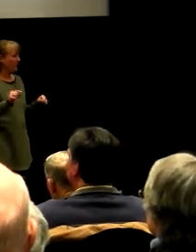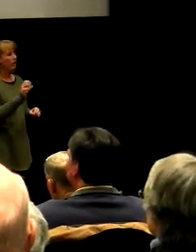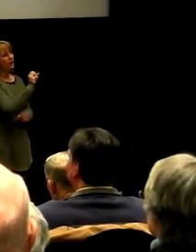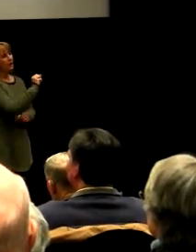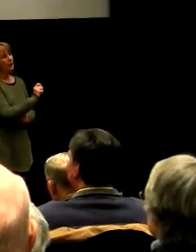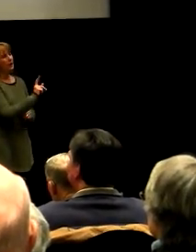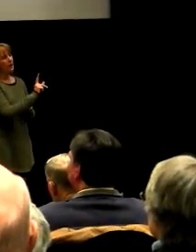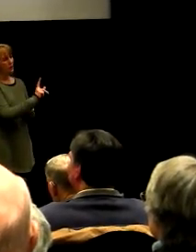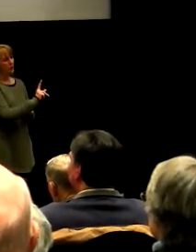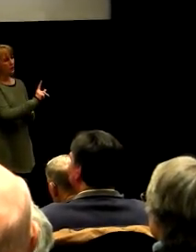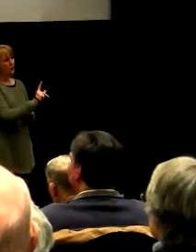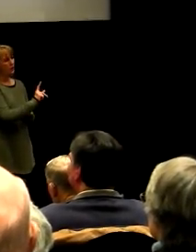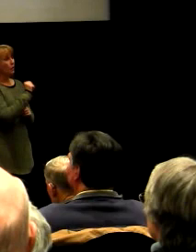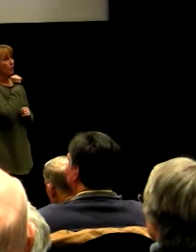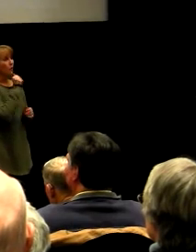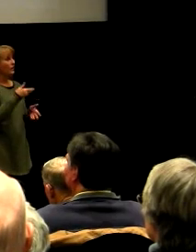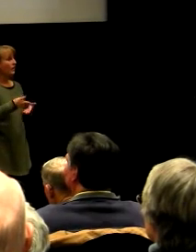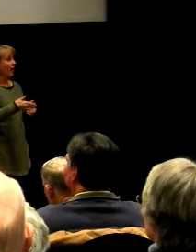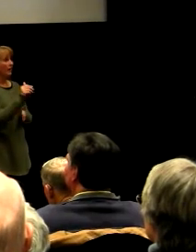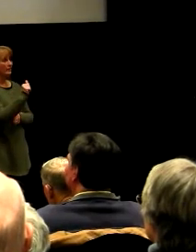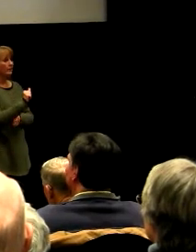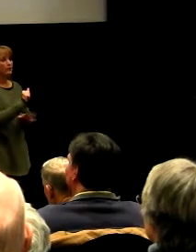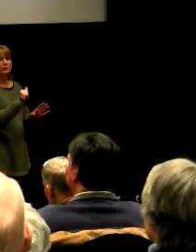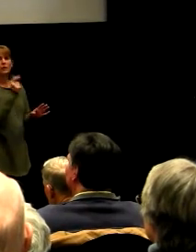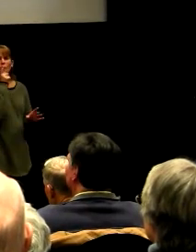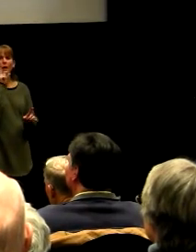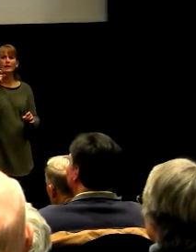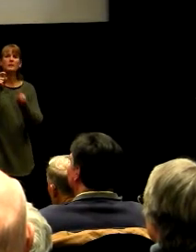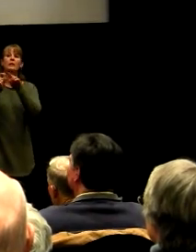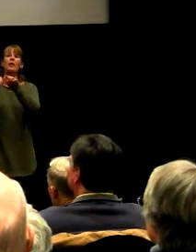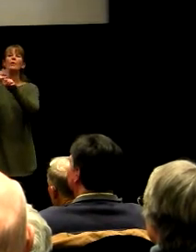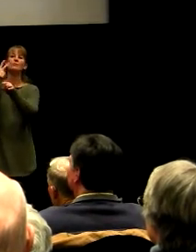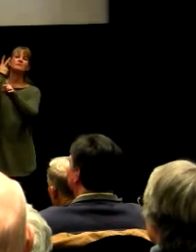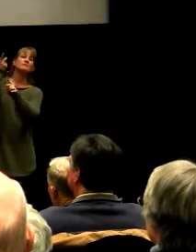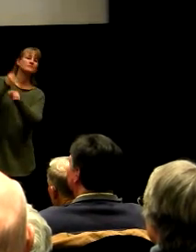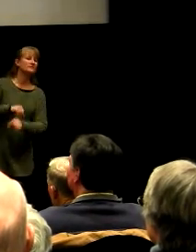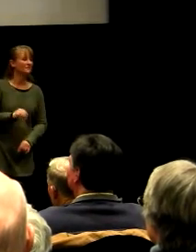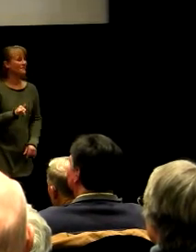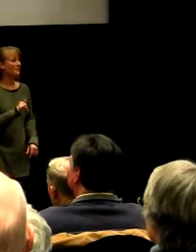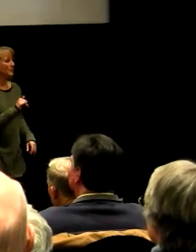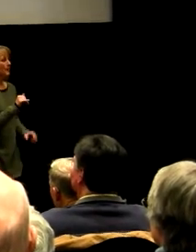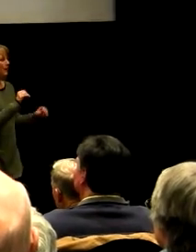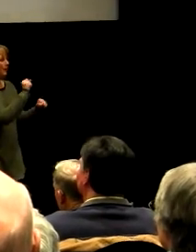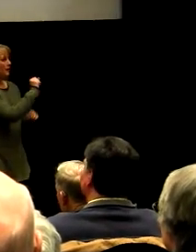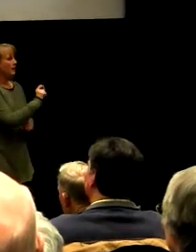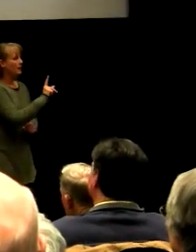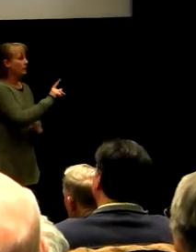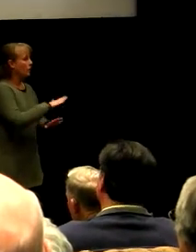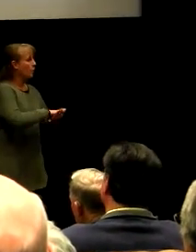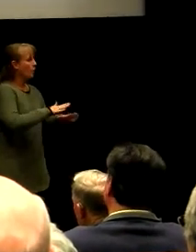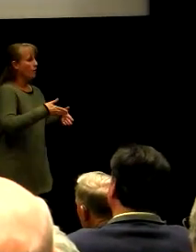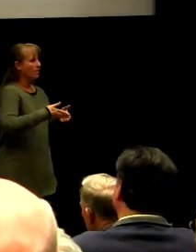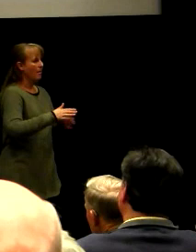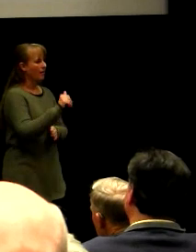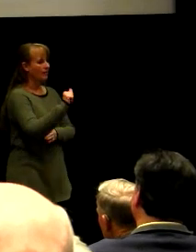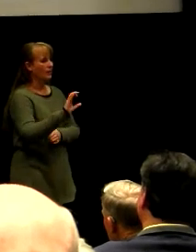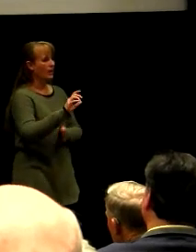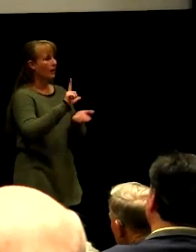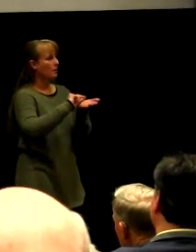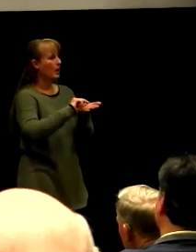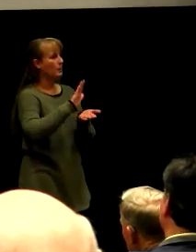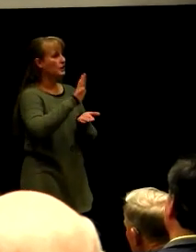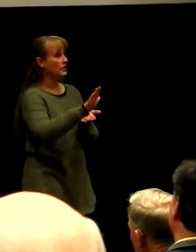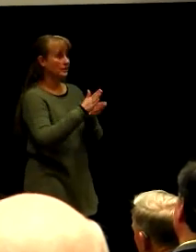Kubrick would not let Clark publish his... I'm sorry, who asked the question? Just so I can... Okay. He would not let Clark publish his